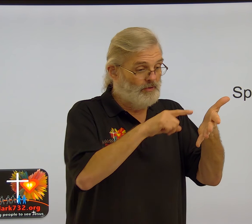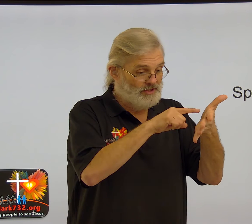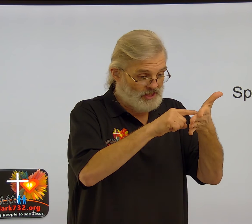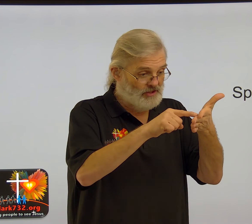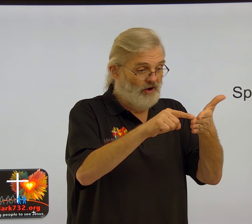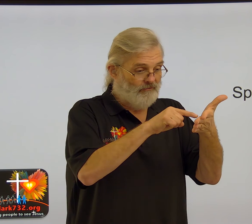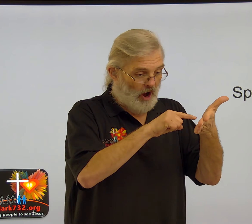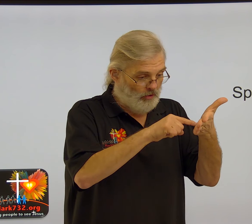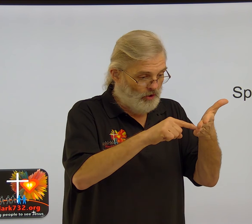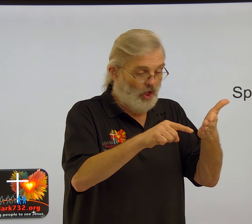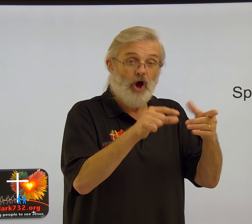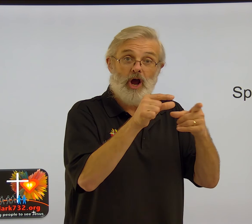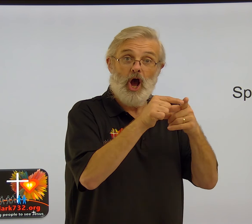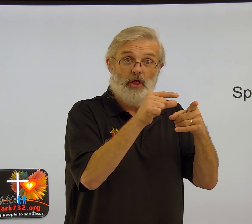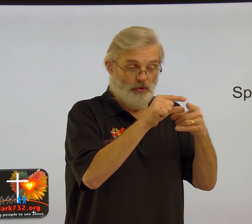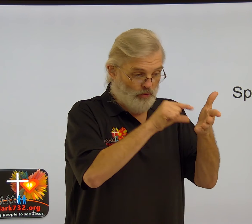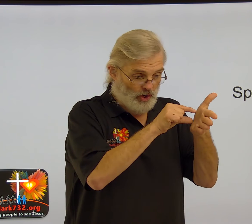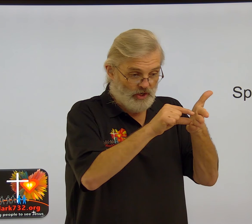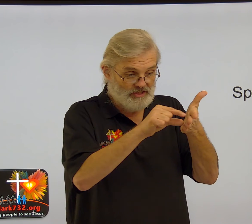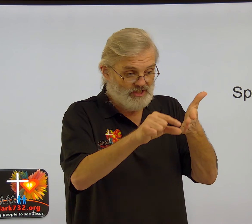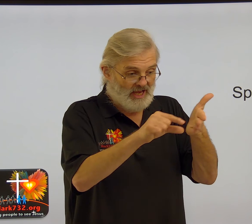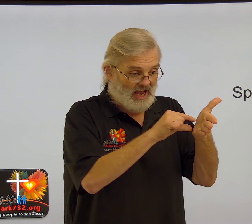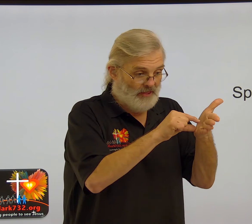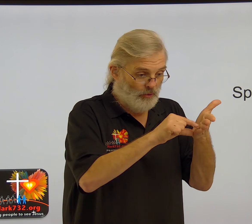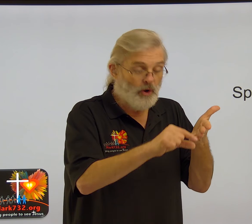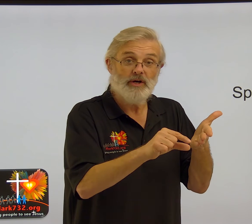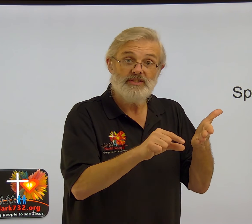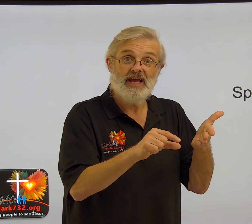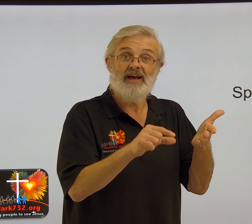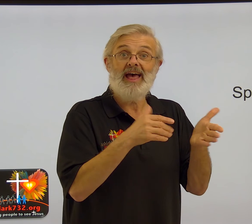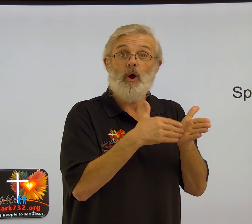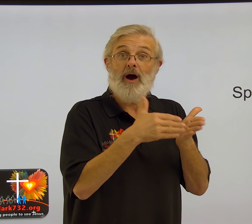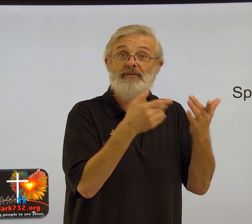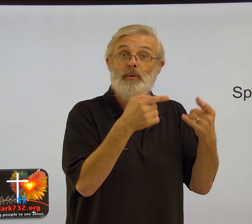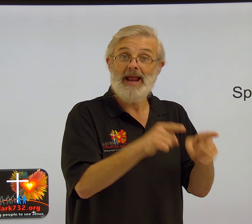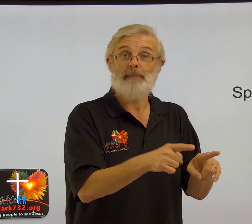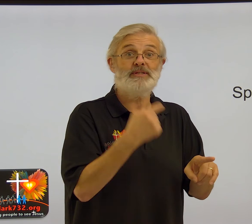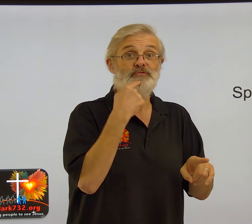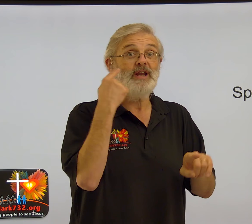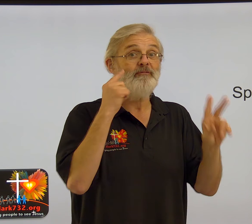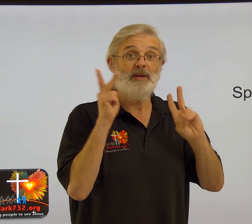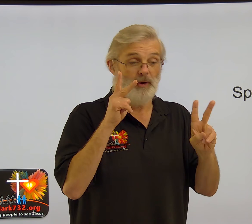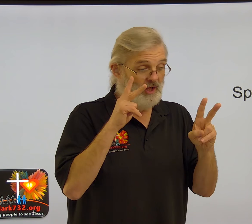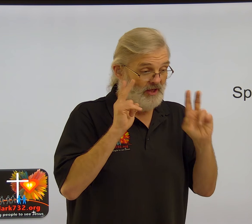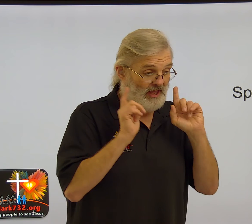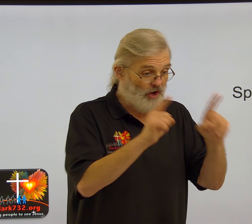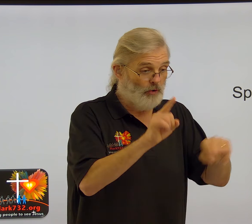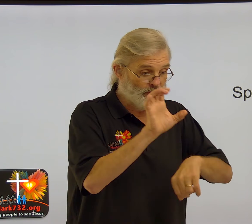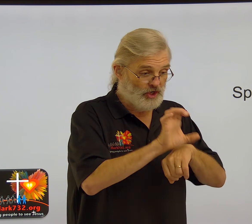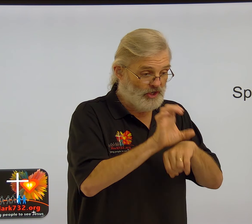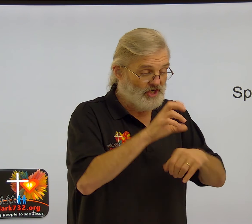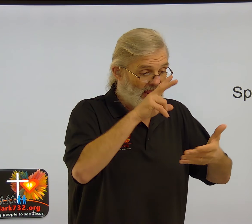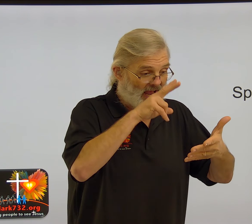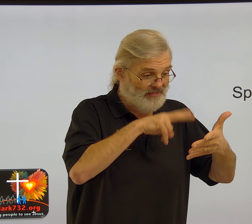just follow along on the words. And that often what happens for deaf people. They go to church and they